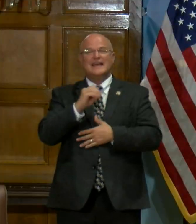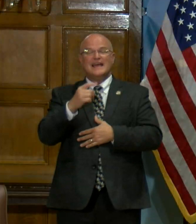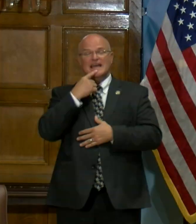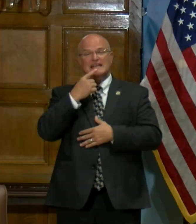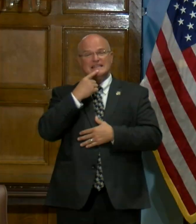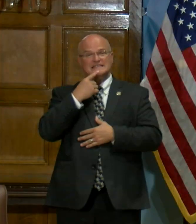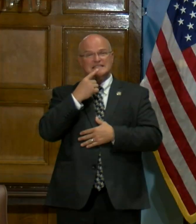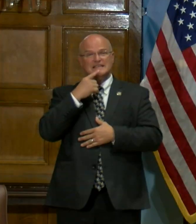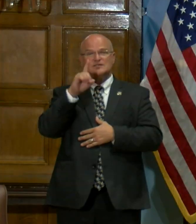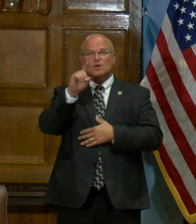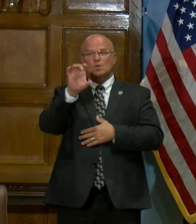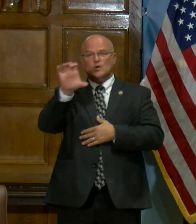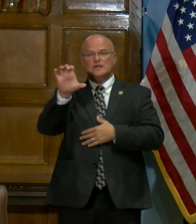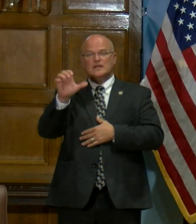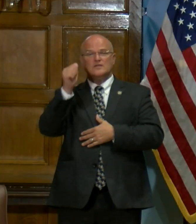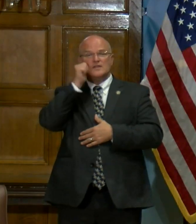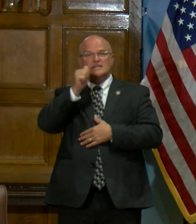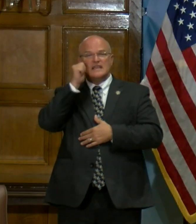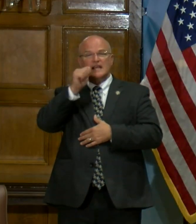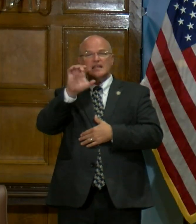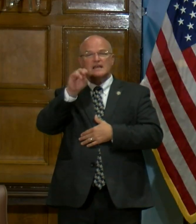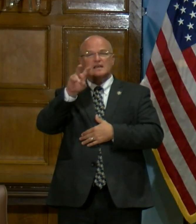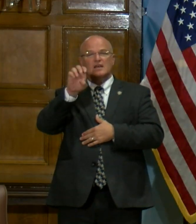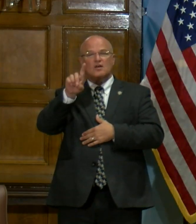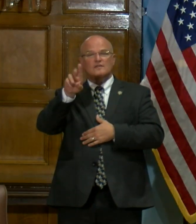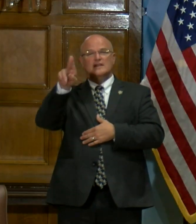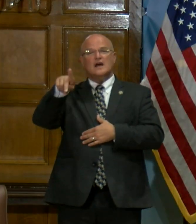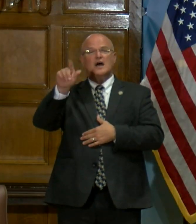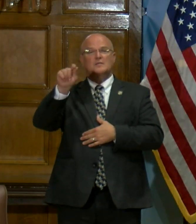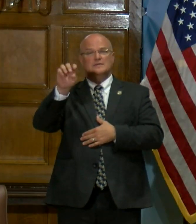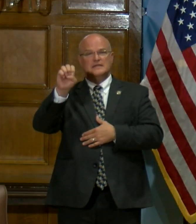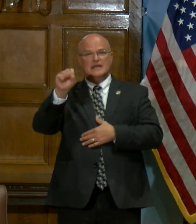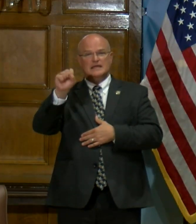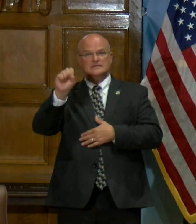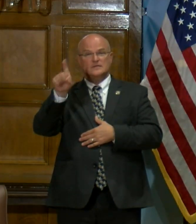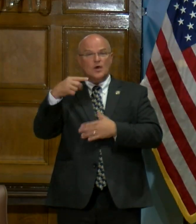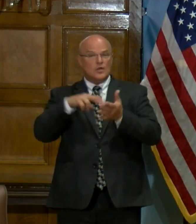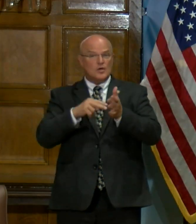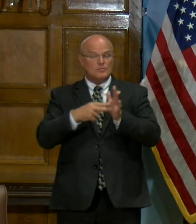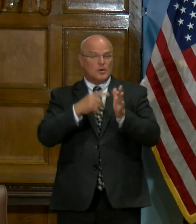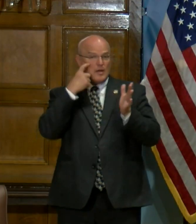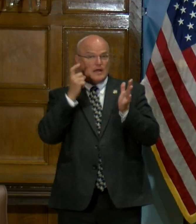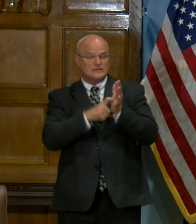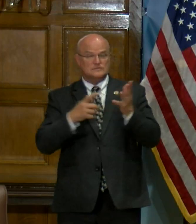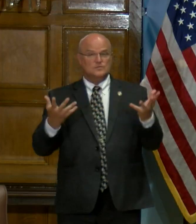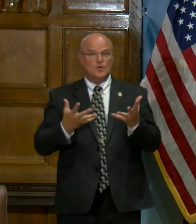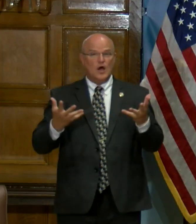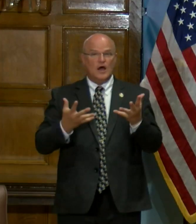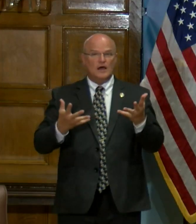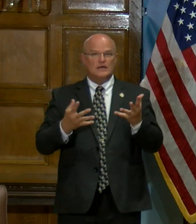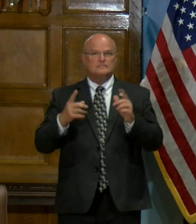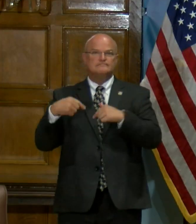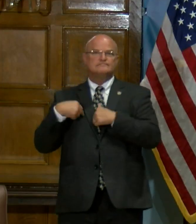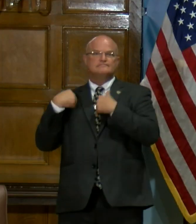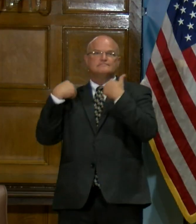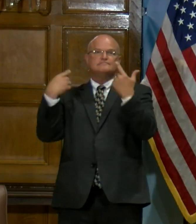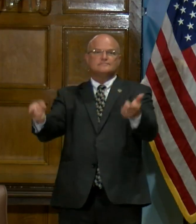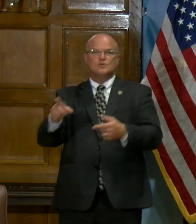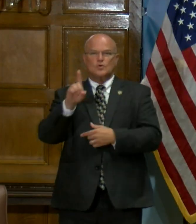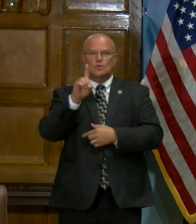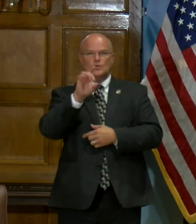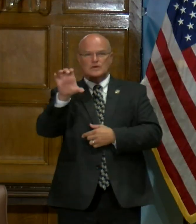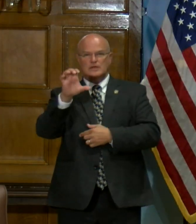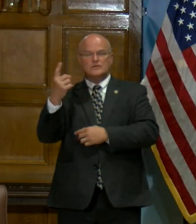it says 100 daily COVID updates. And the only purpose of that notation is that it has been 100